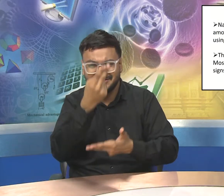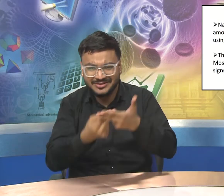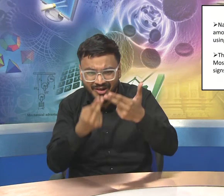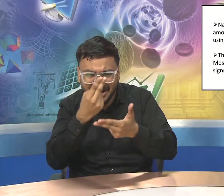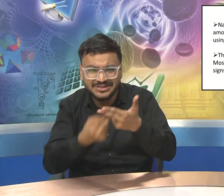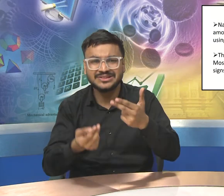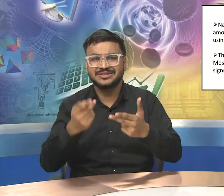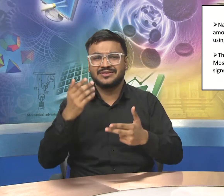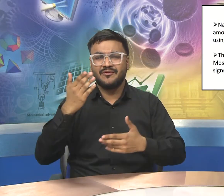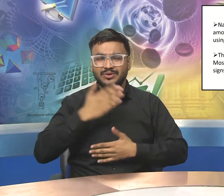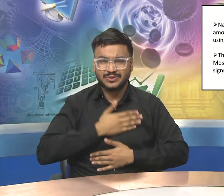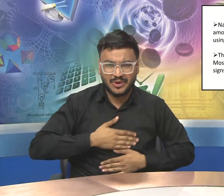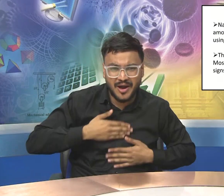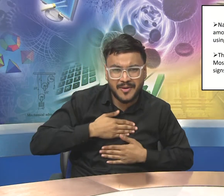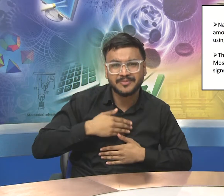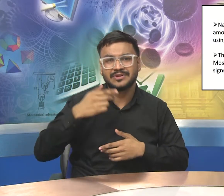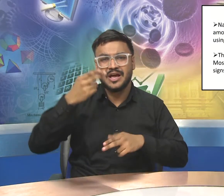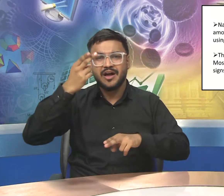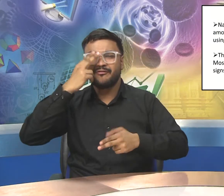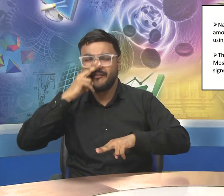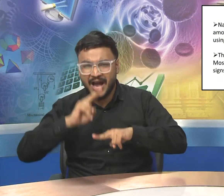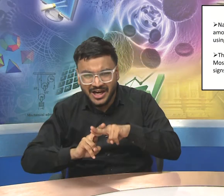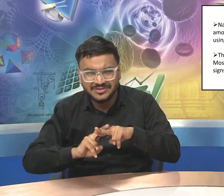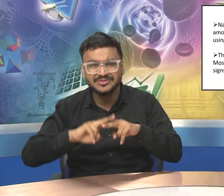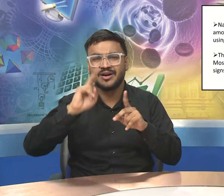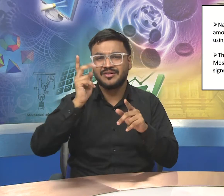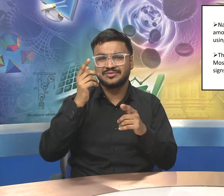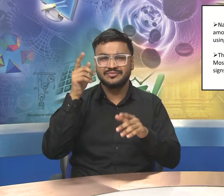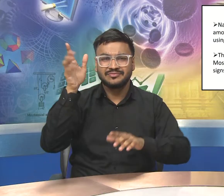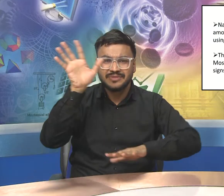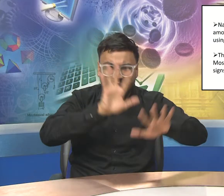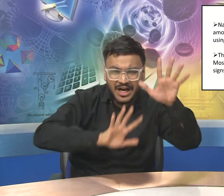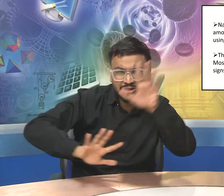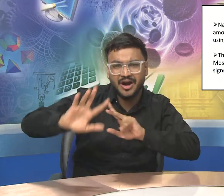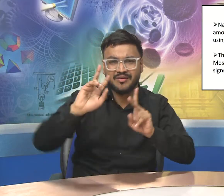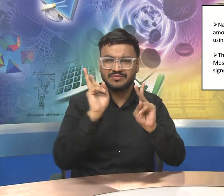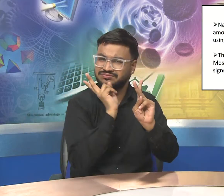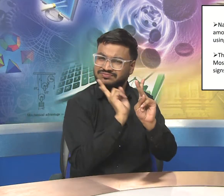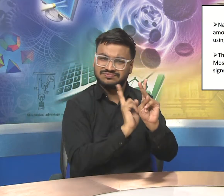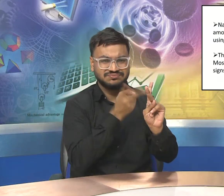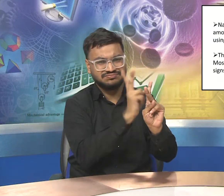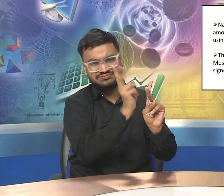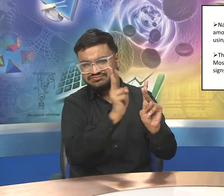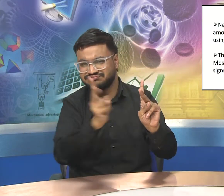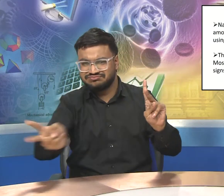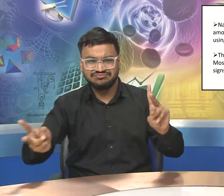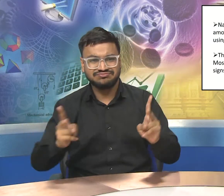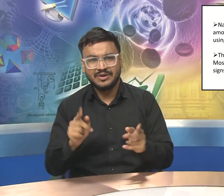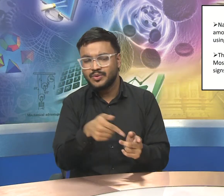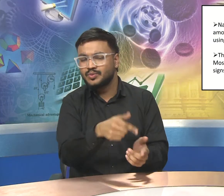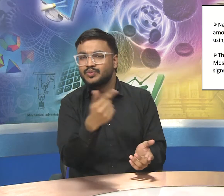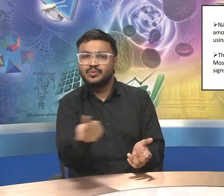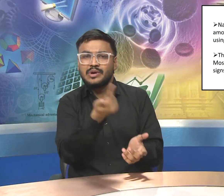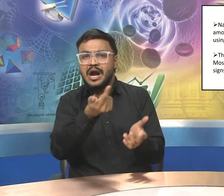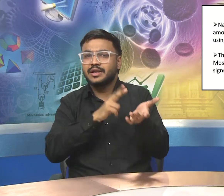They started expressing themselves using novel and story tell signs, etc.